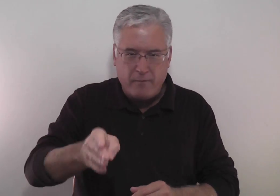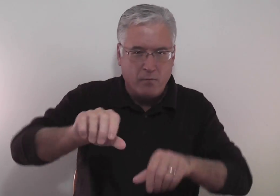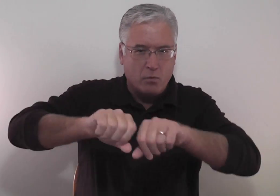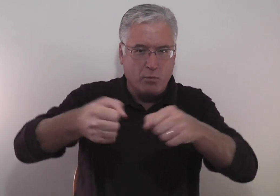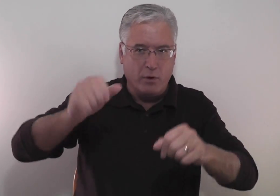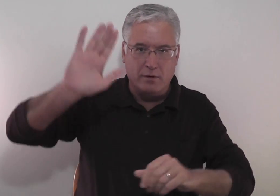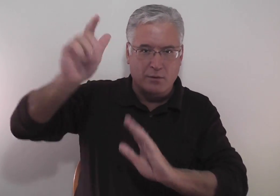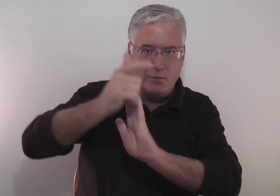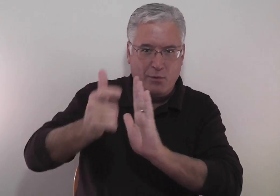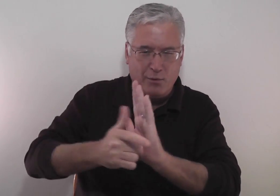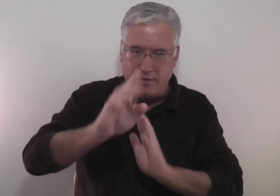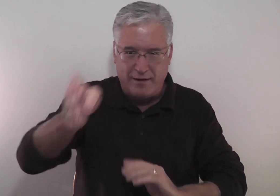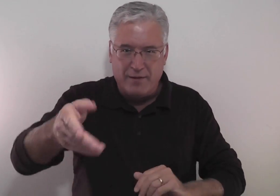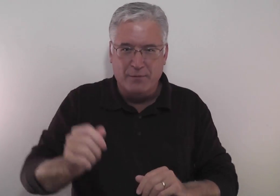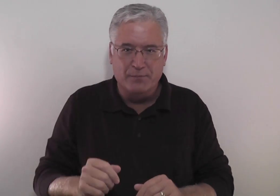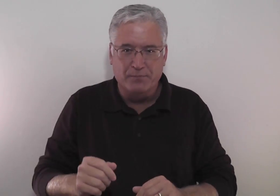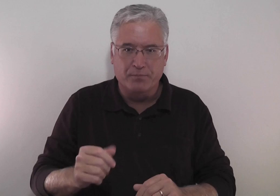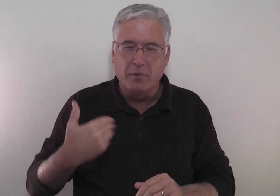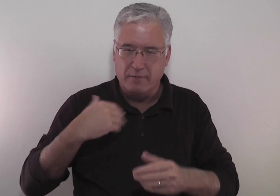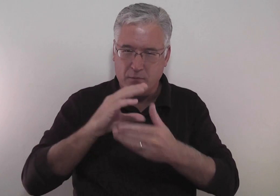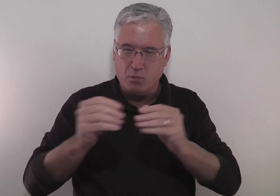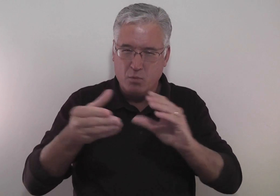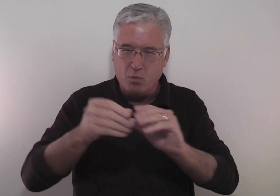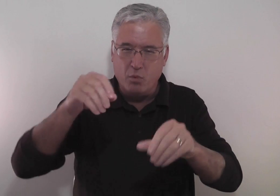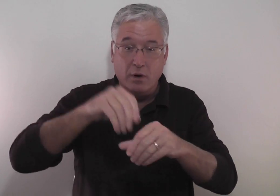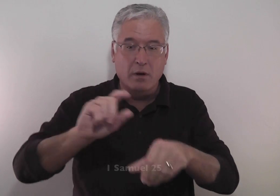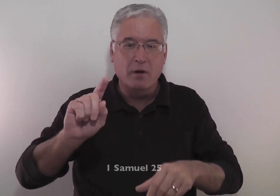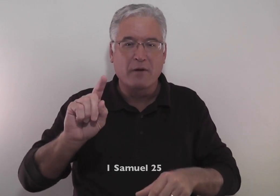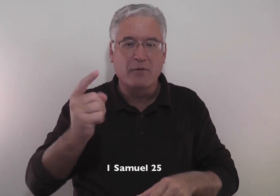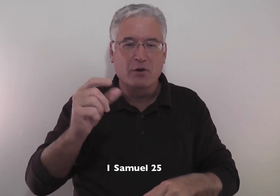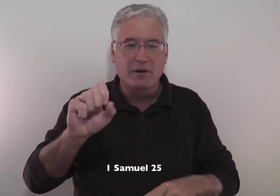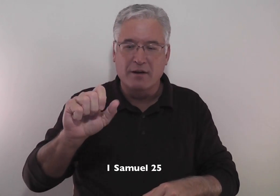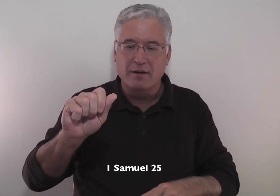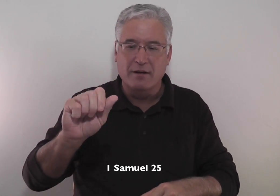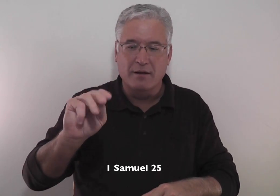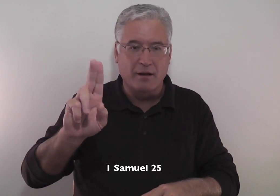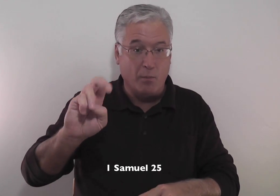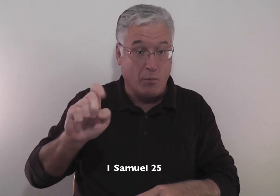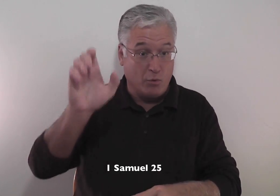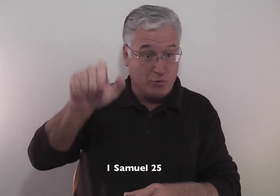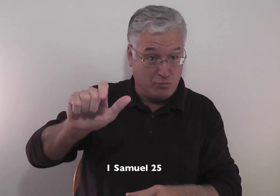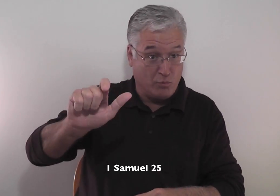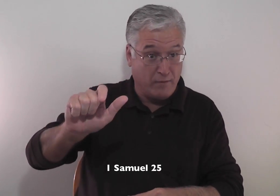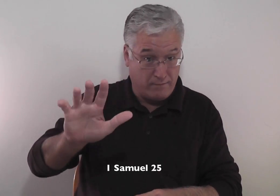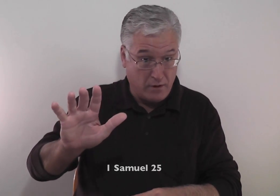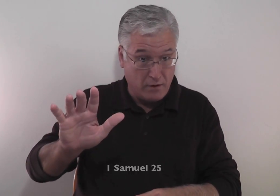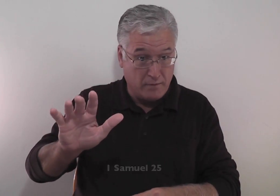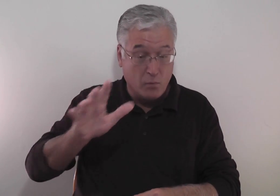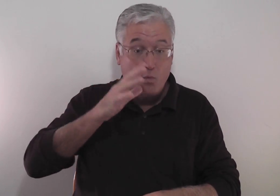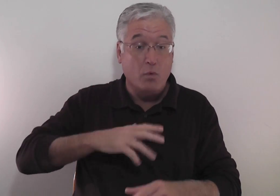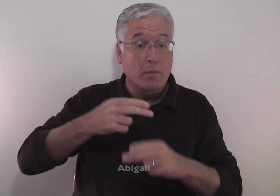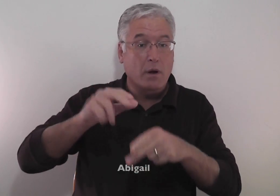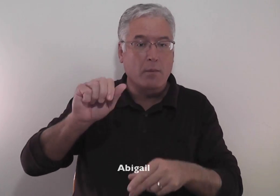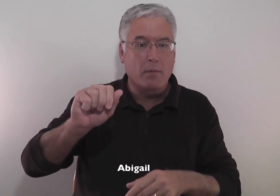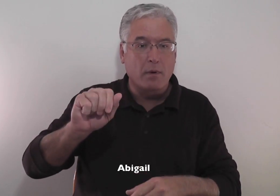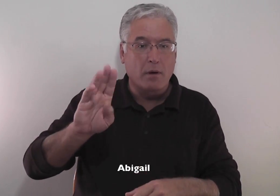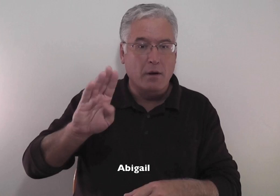should never break God's law. Now, there's a story in Samuel 25, and it talks about a woman,